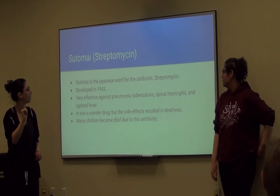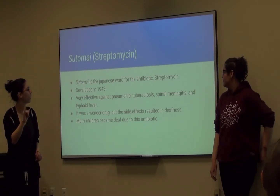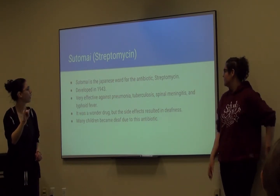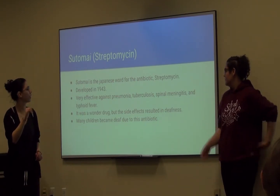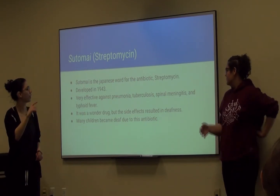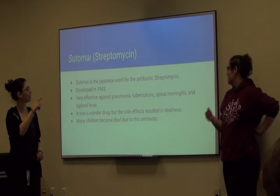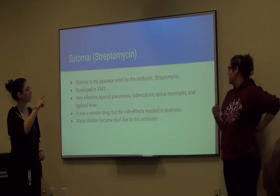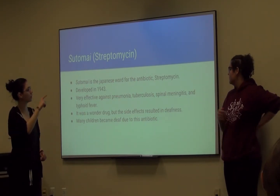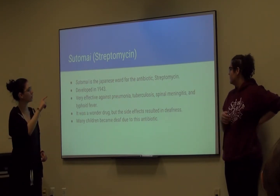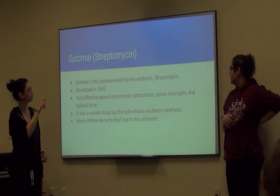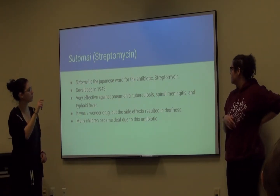Sutomai.